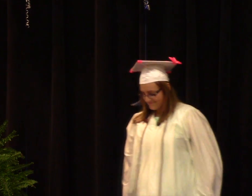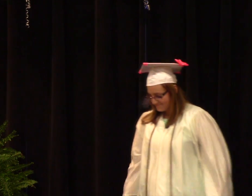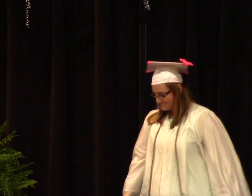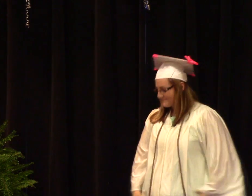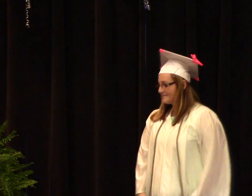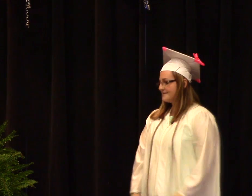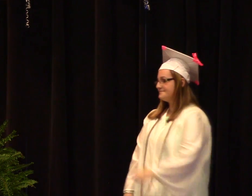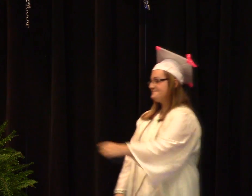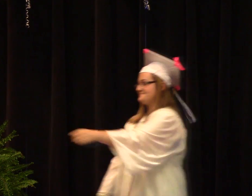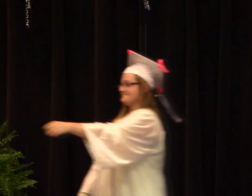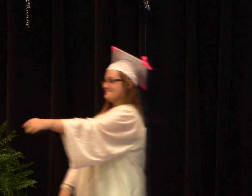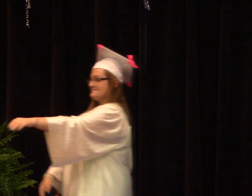applause.